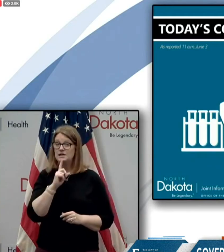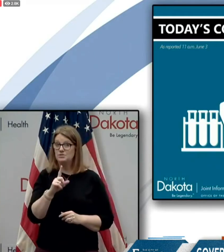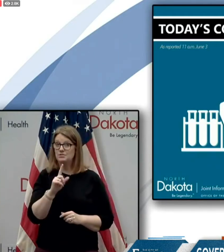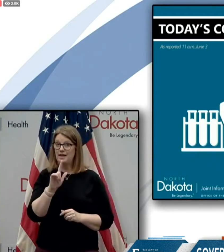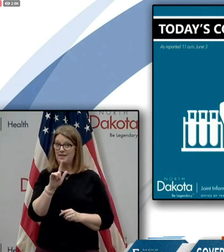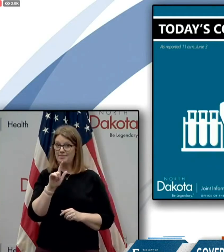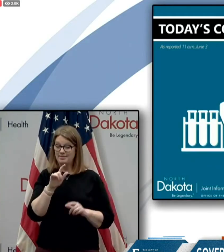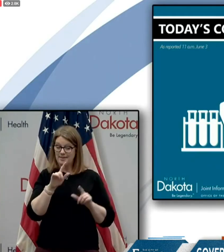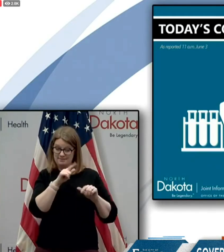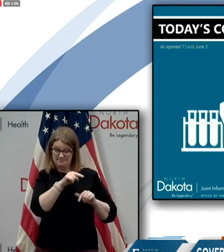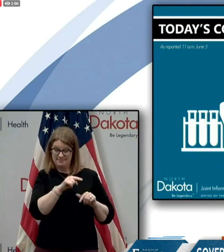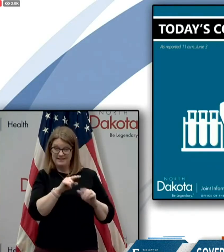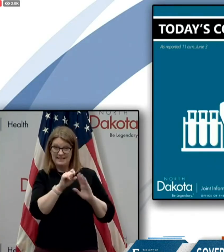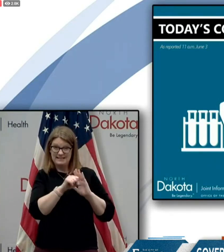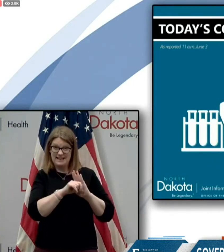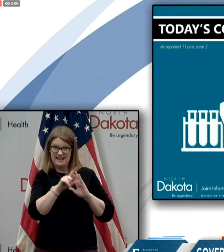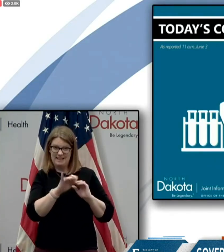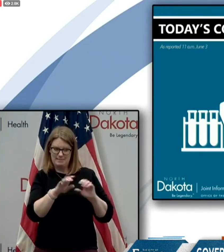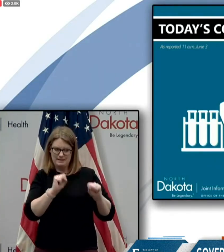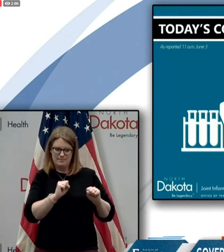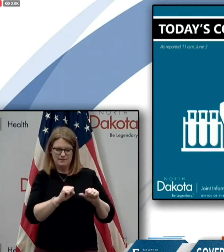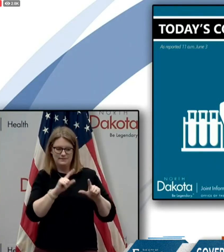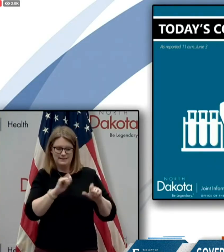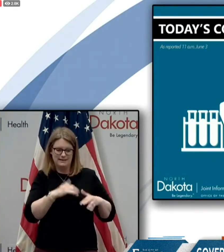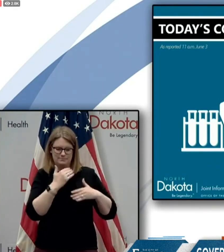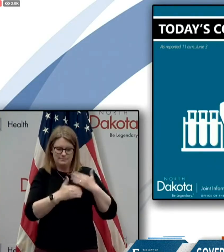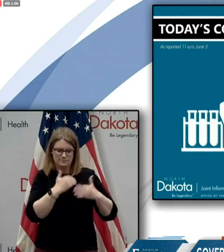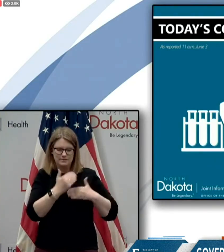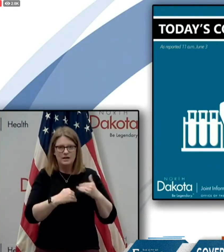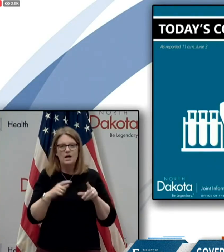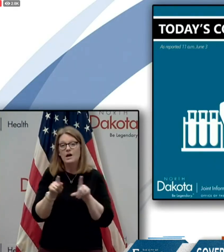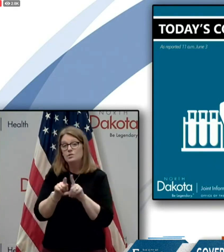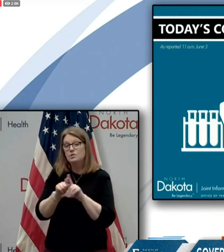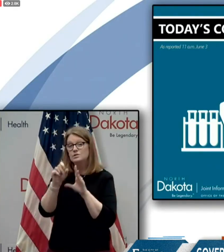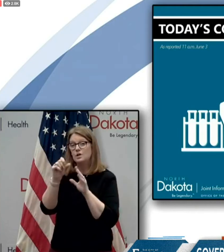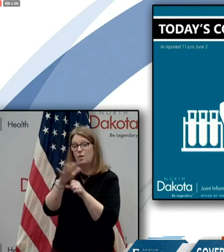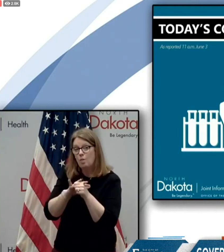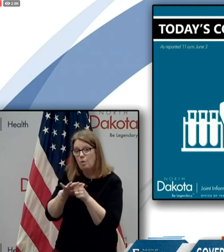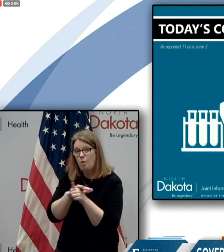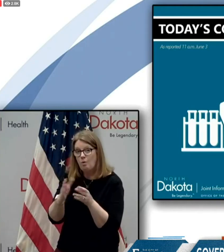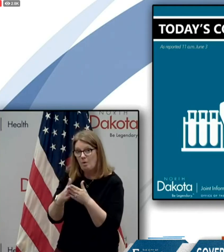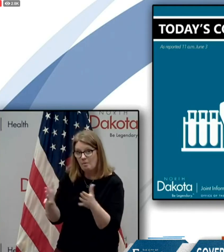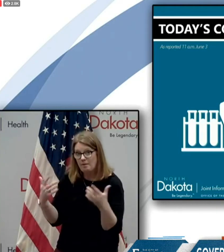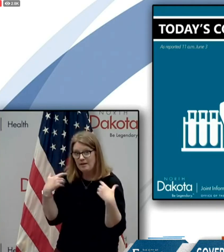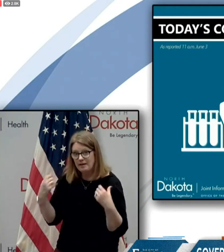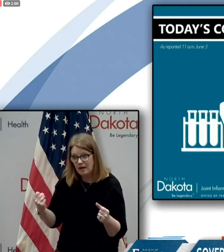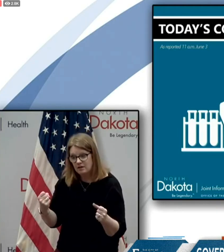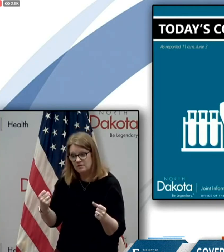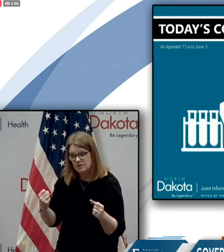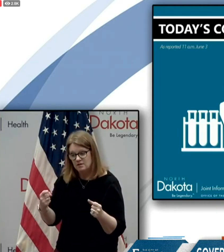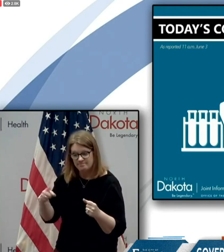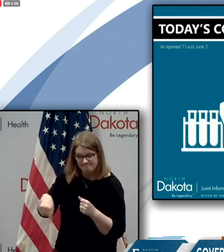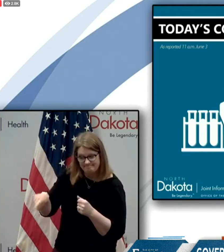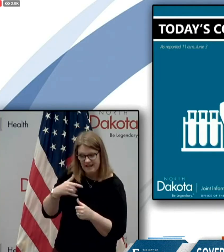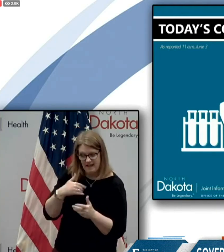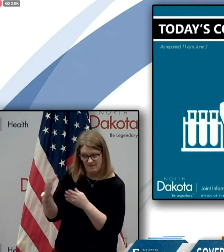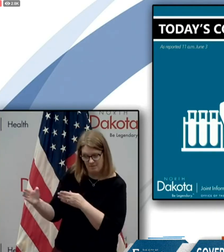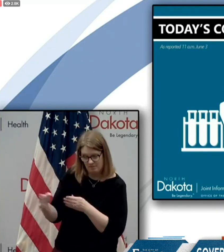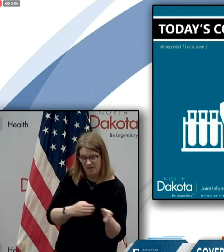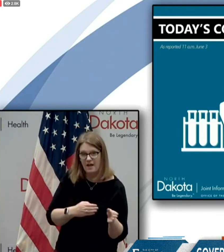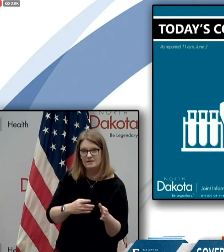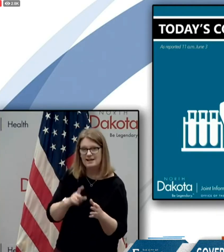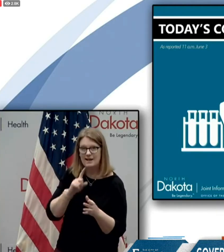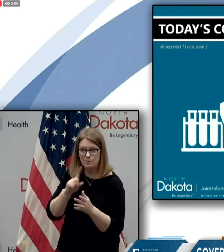those components. We also have to work with local public health to make sure we've got the appropriate strategies for reaching those